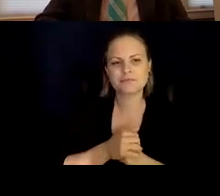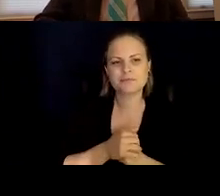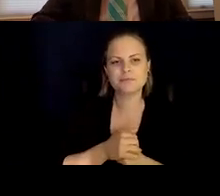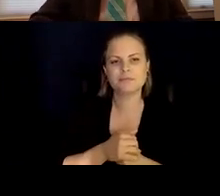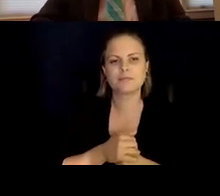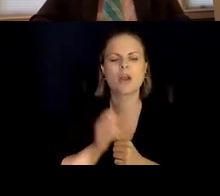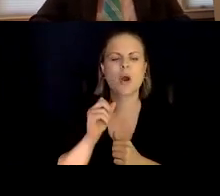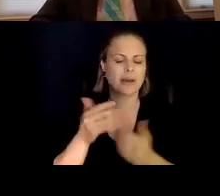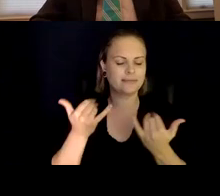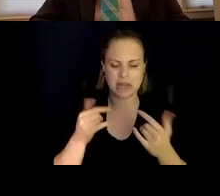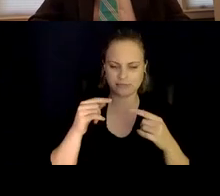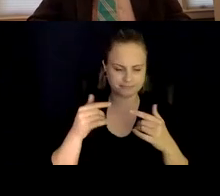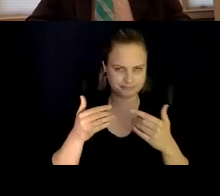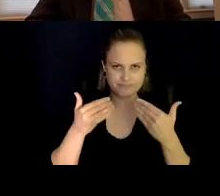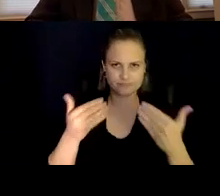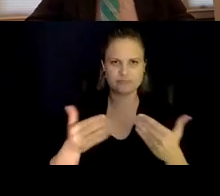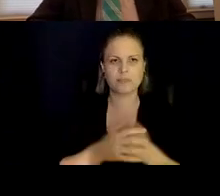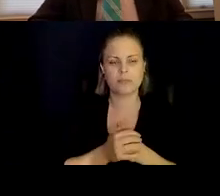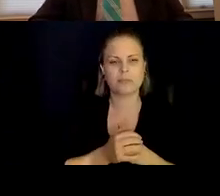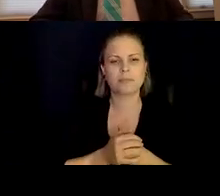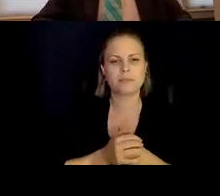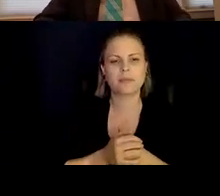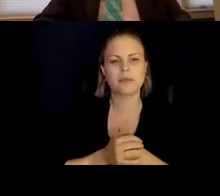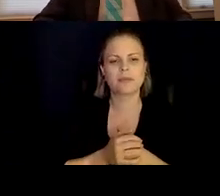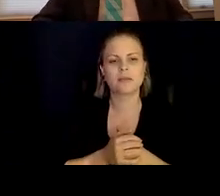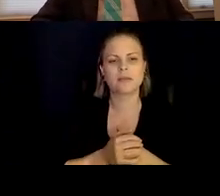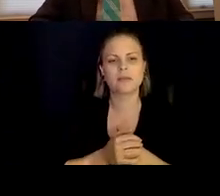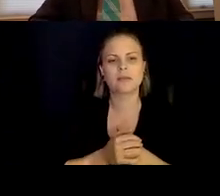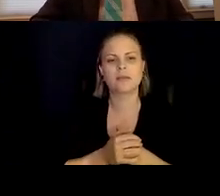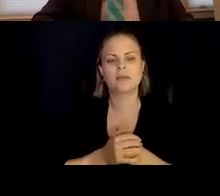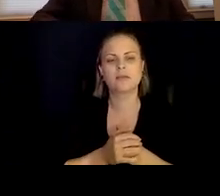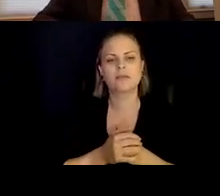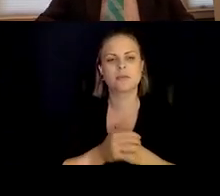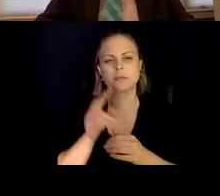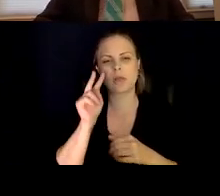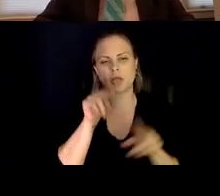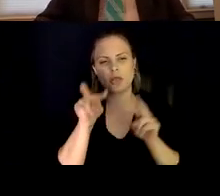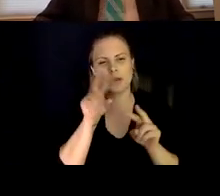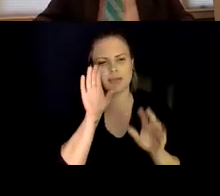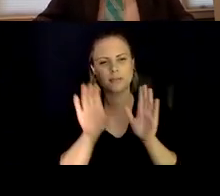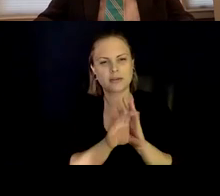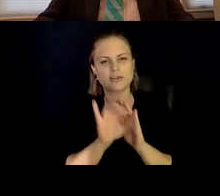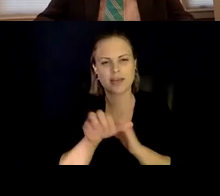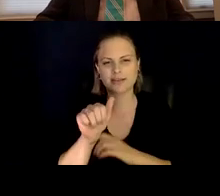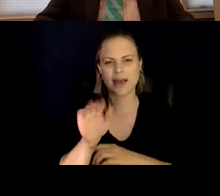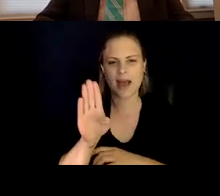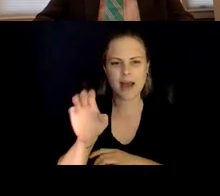Okay, let me move on a little bit. That's just looking at the picture here. That's Whitby Abbey.